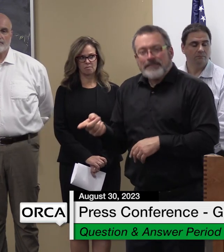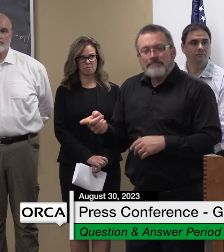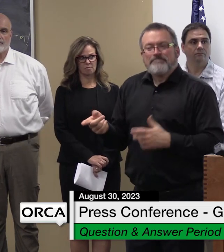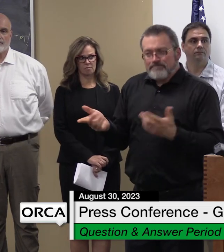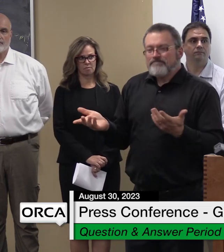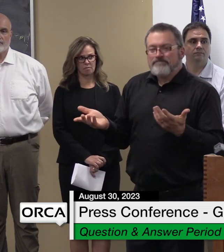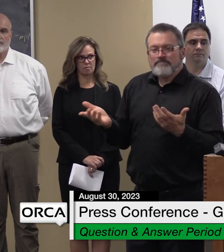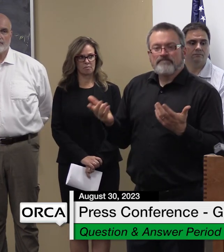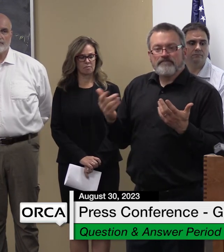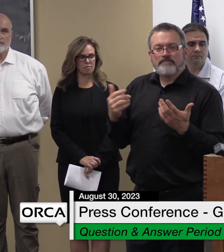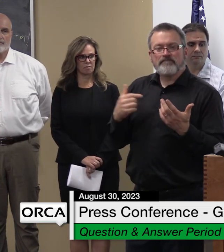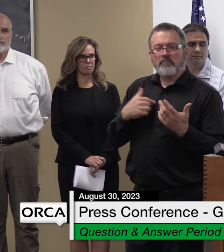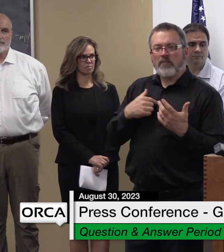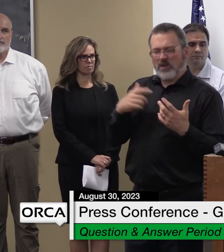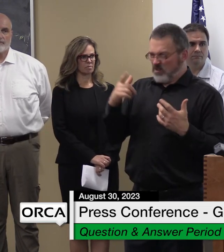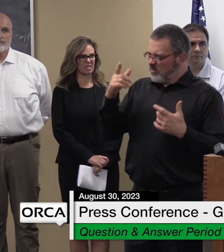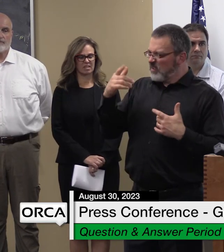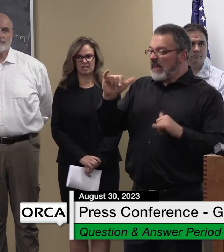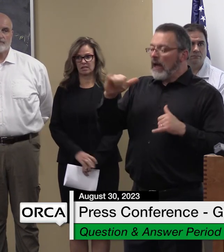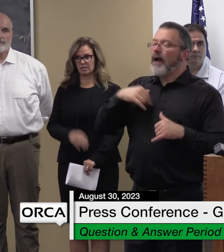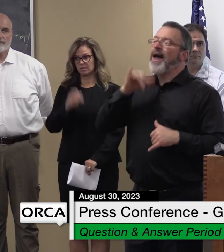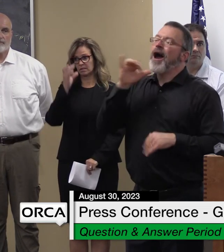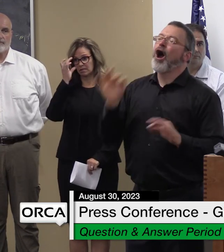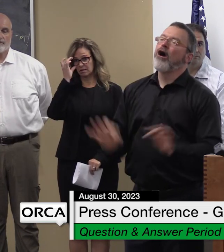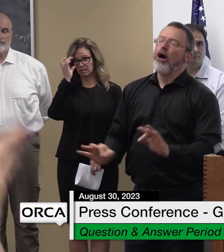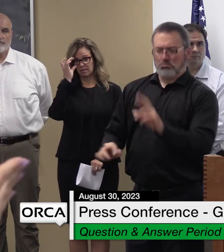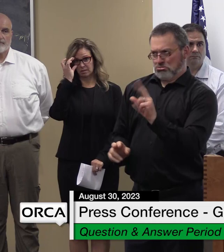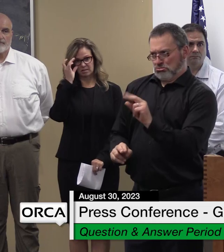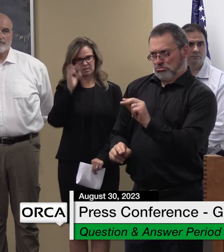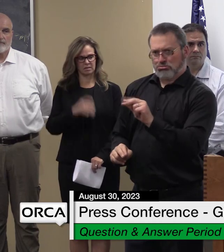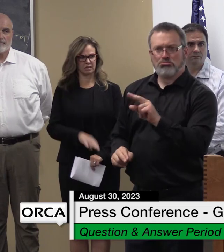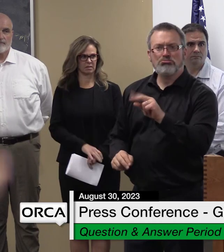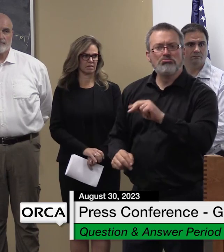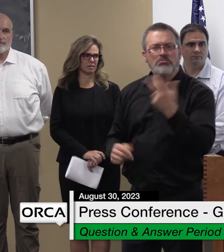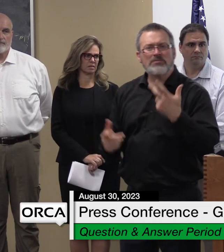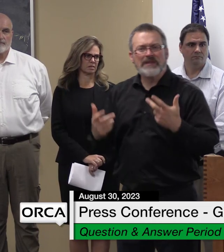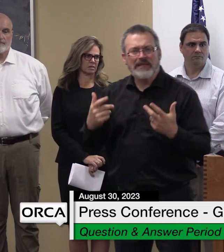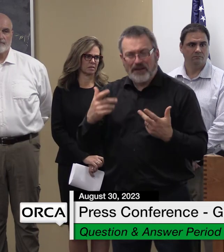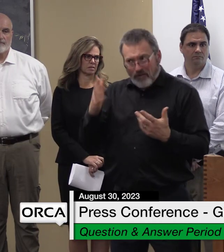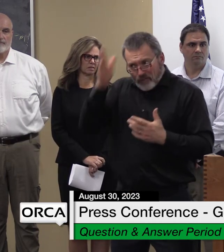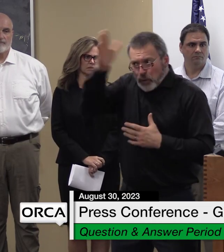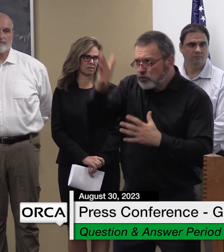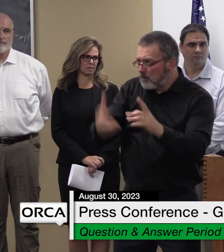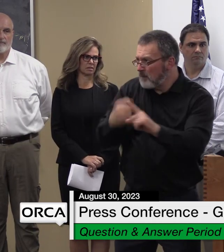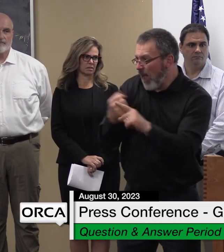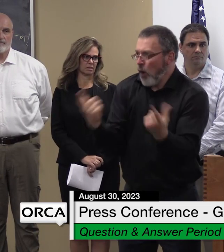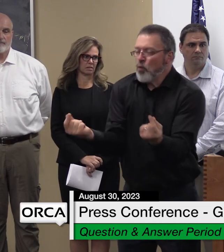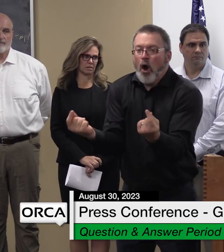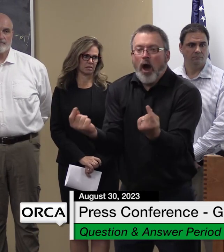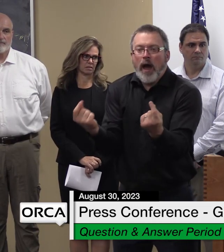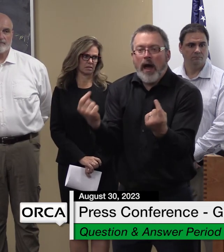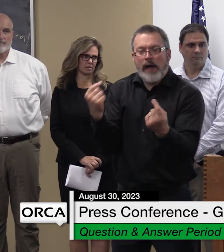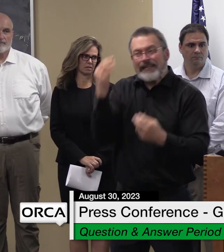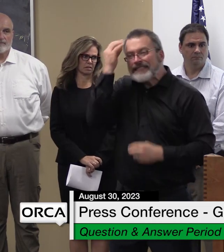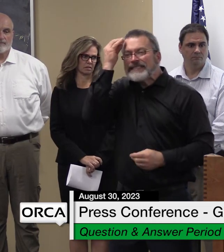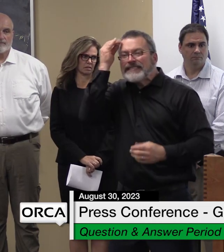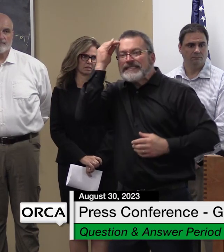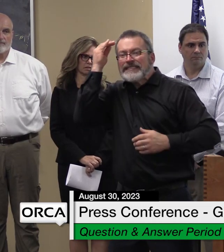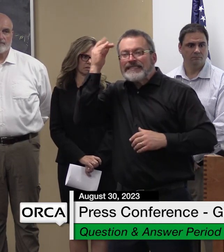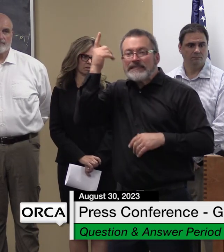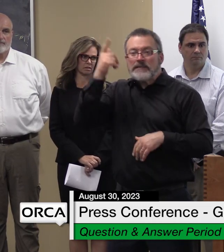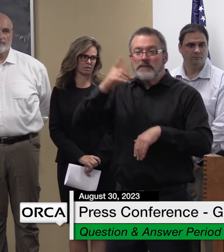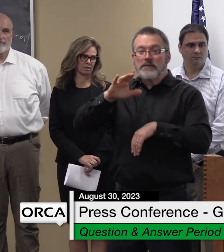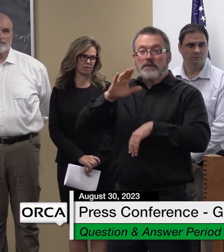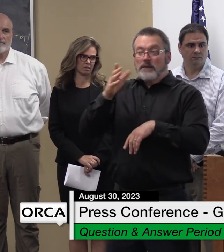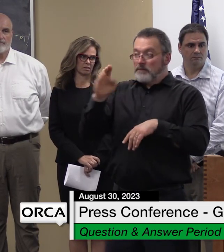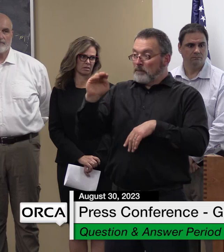I continue to be concerned about the long-term impacts. The businesses, Main Street businesses in particular,